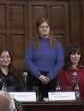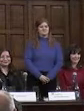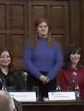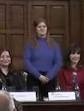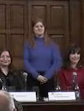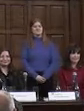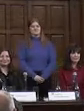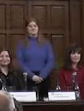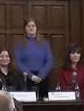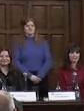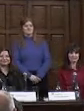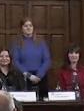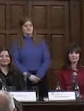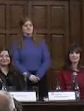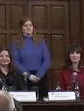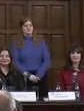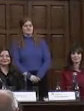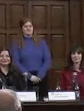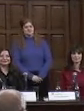Yes, Karen.